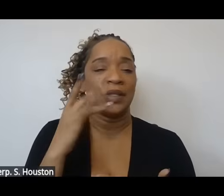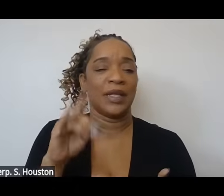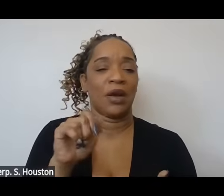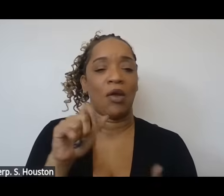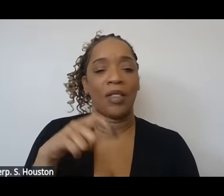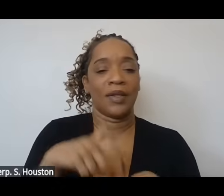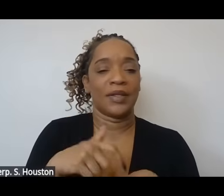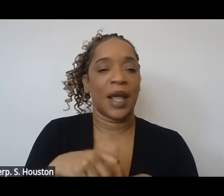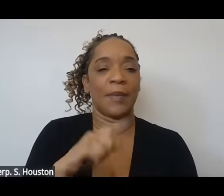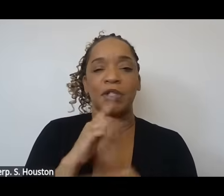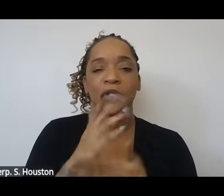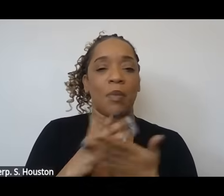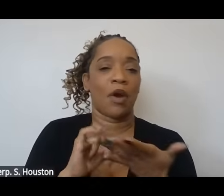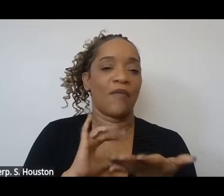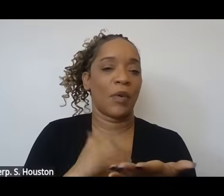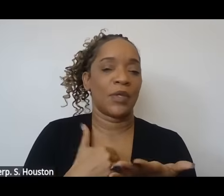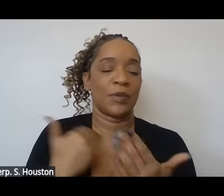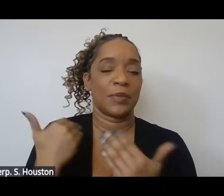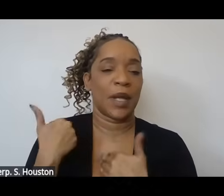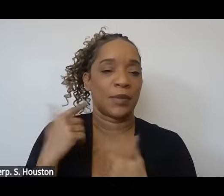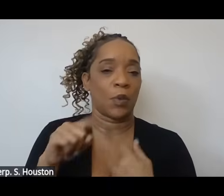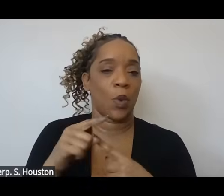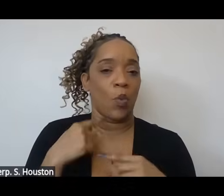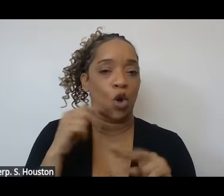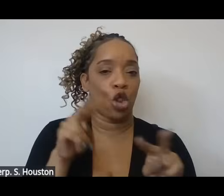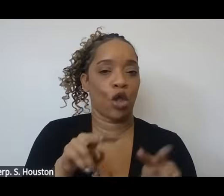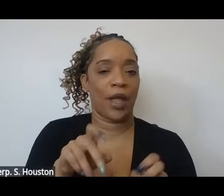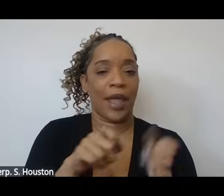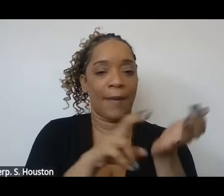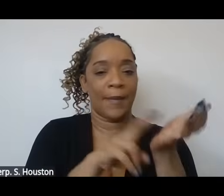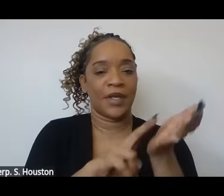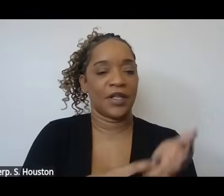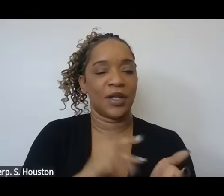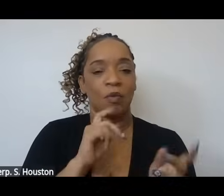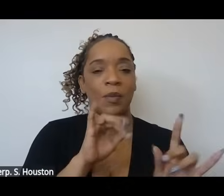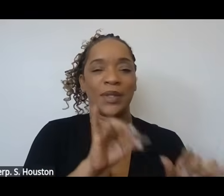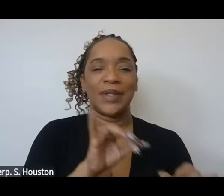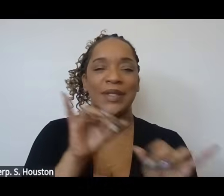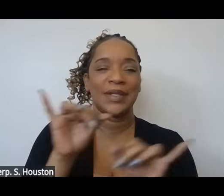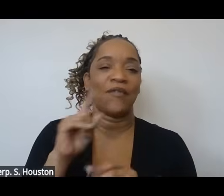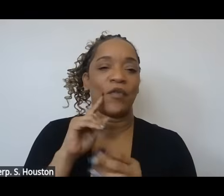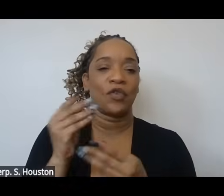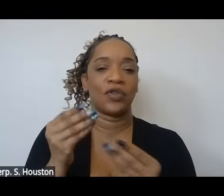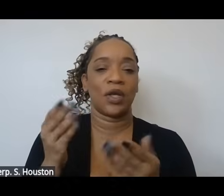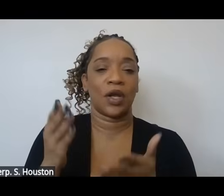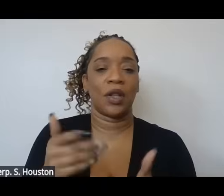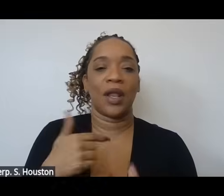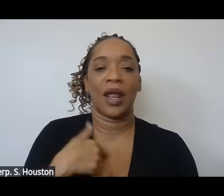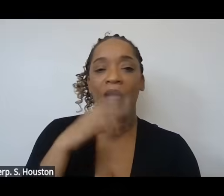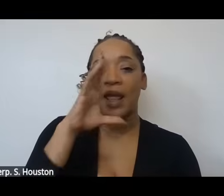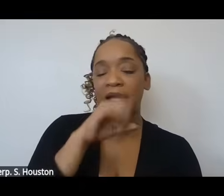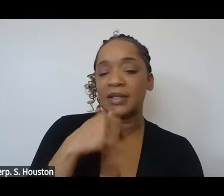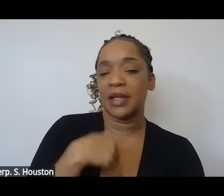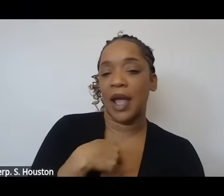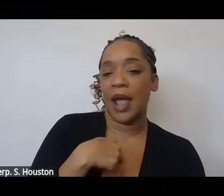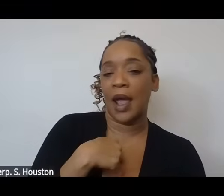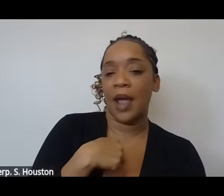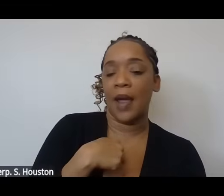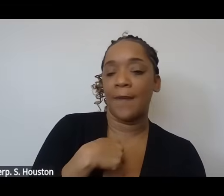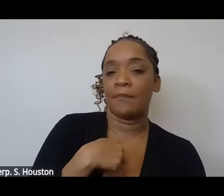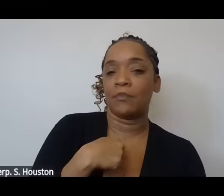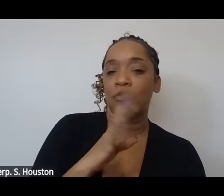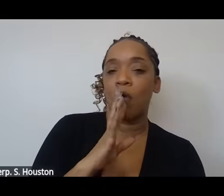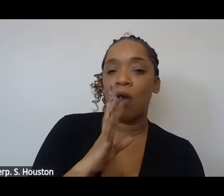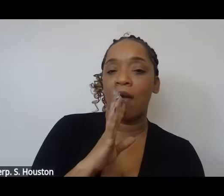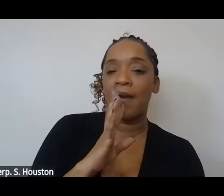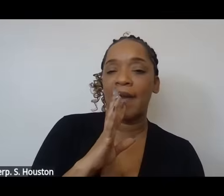petitions. And it would be the same that we'd be applying on the circulators. I guess I'm referring directly, I'm sorry if I wasn't clear, to a challenge. If someone was, let's